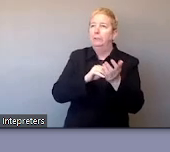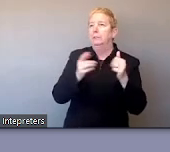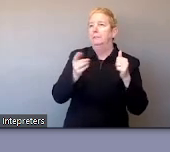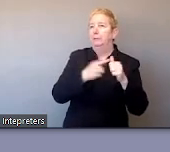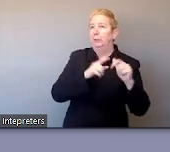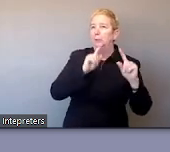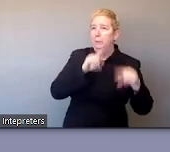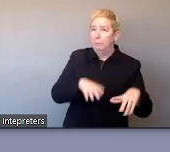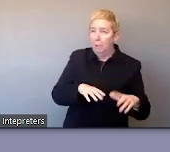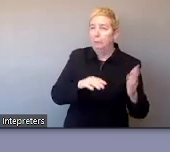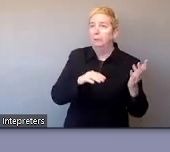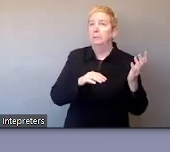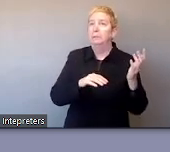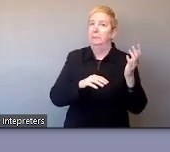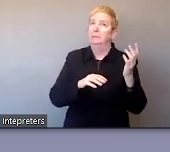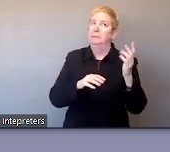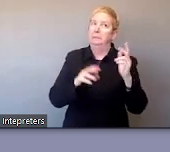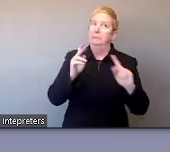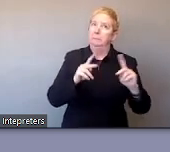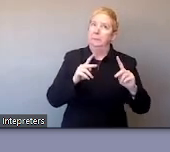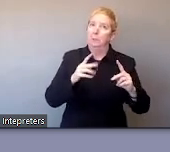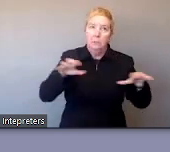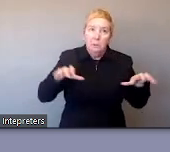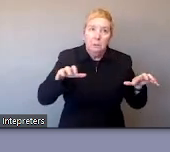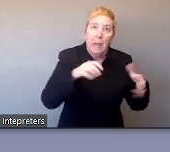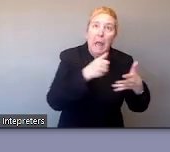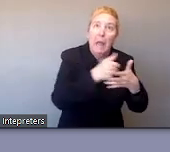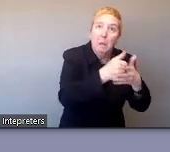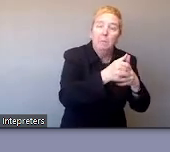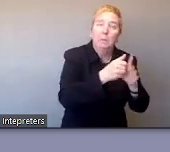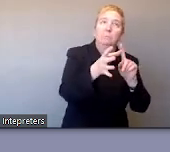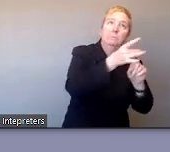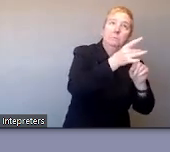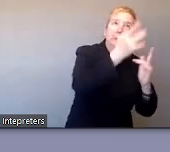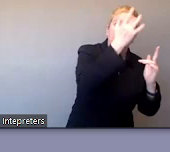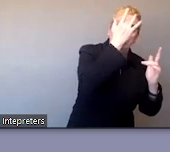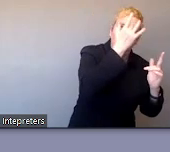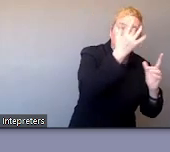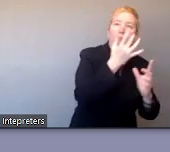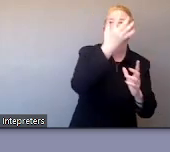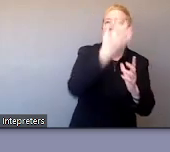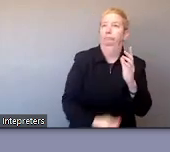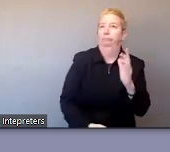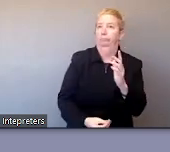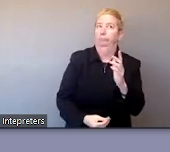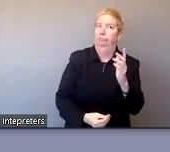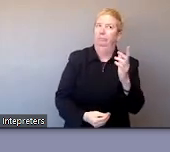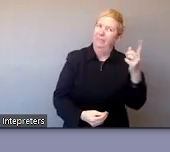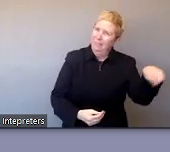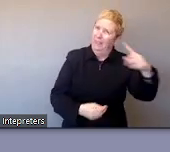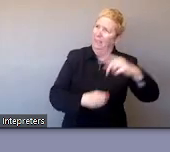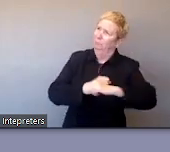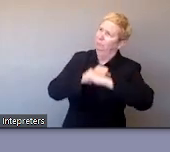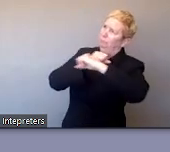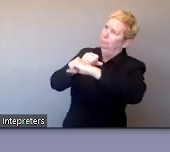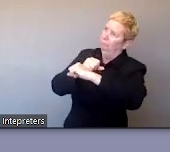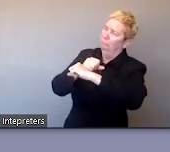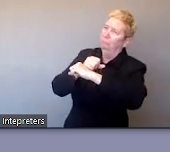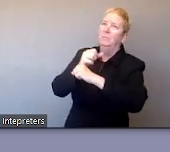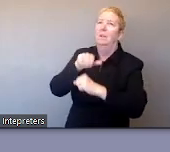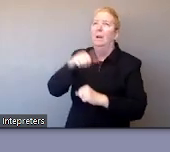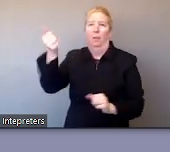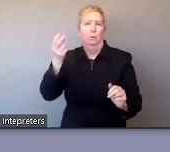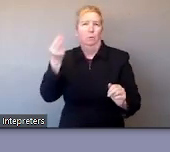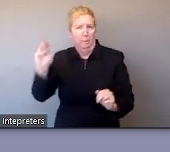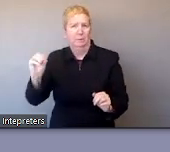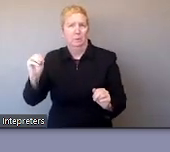who contracted COVID and lost their lives in their efforts to protect other New Mexicans.